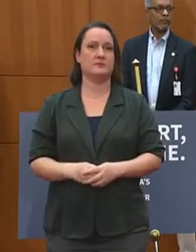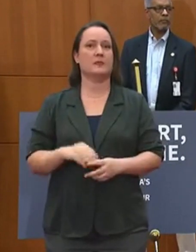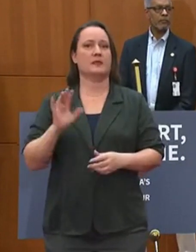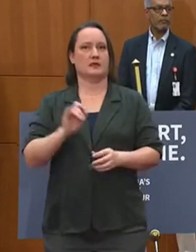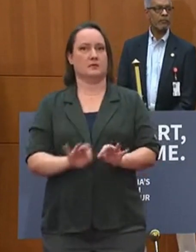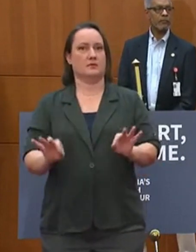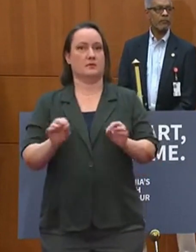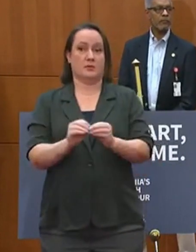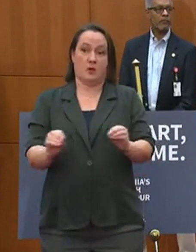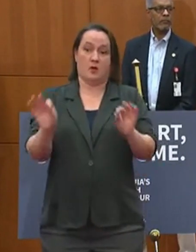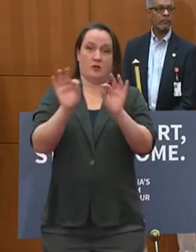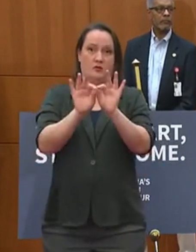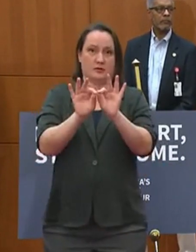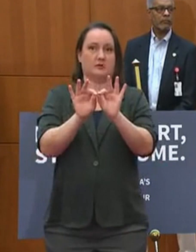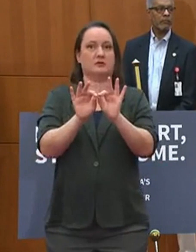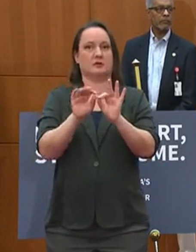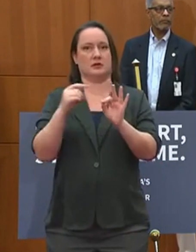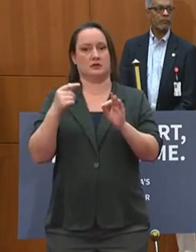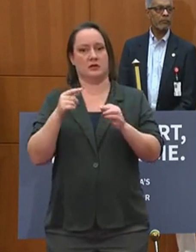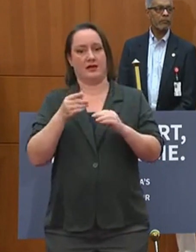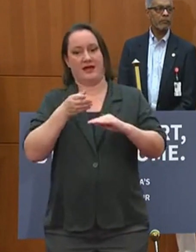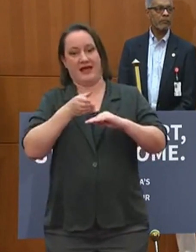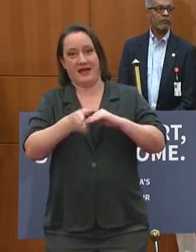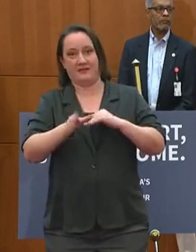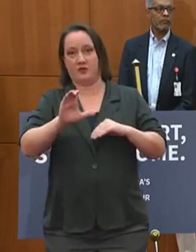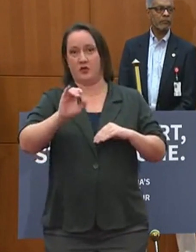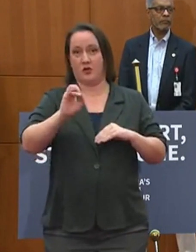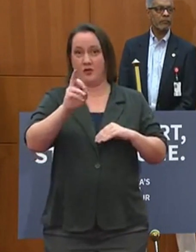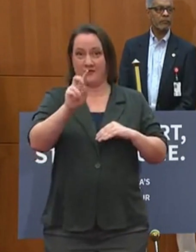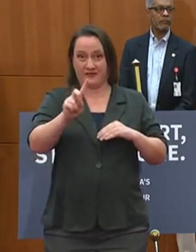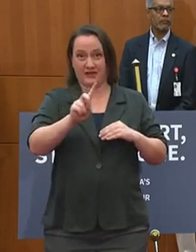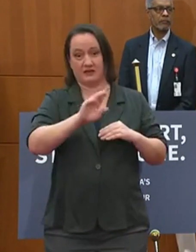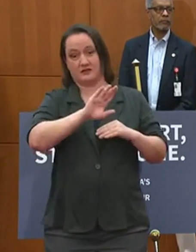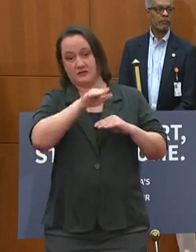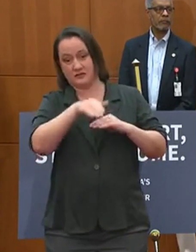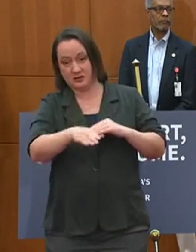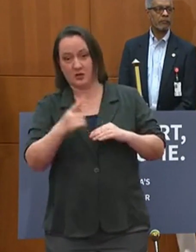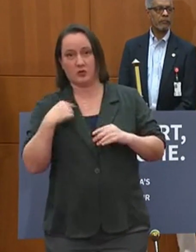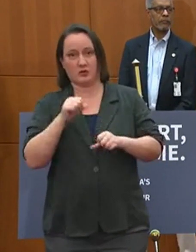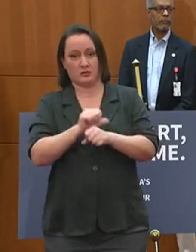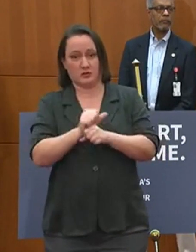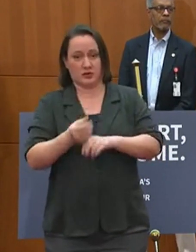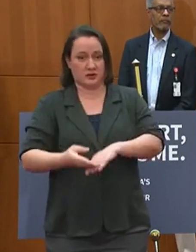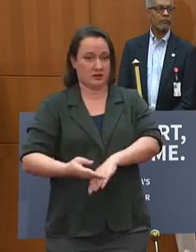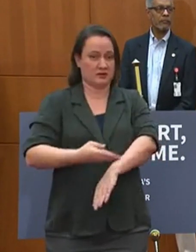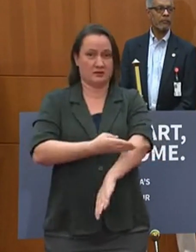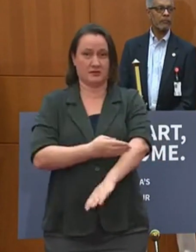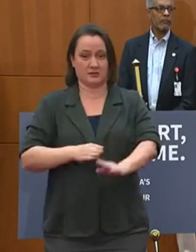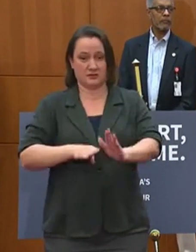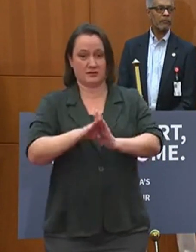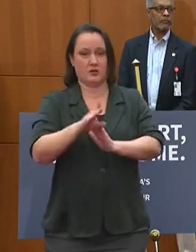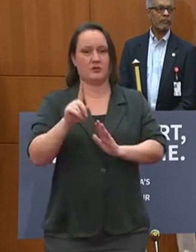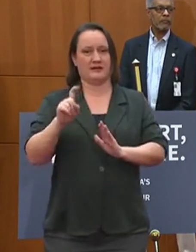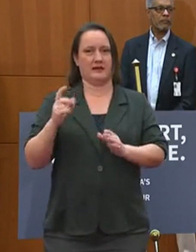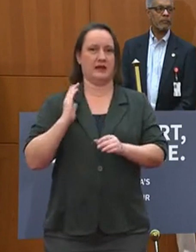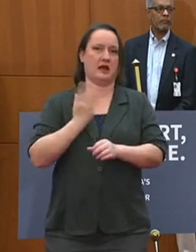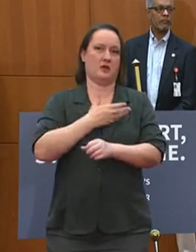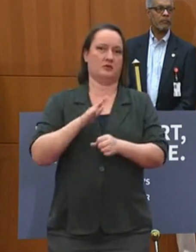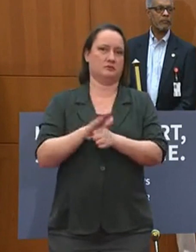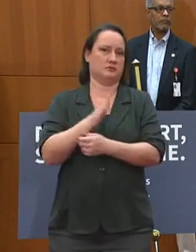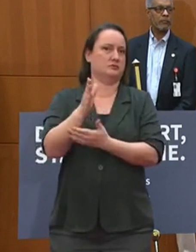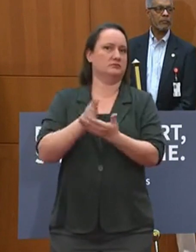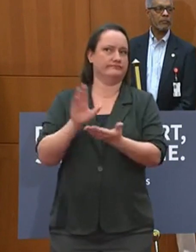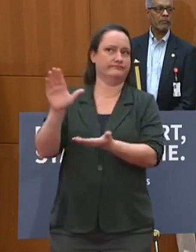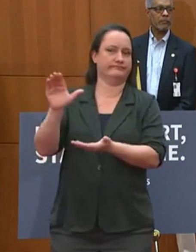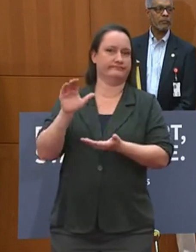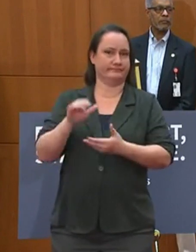more critical as we work to recover from the impacts of this pandemic. I'd like to ask our Deputy Secretary of the